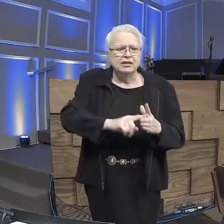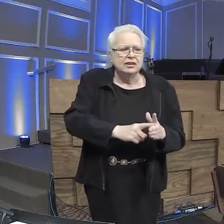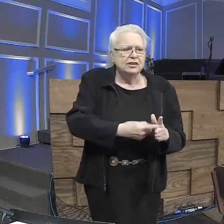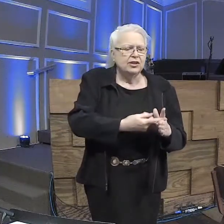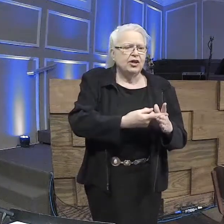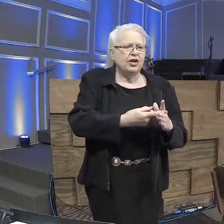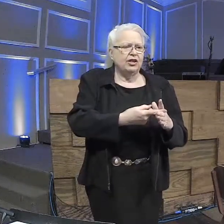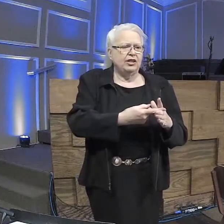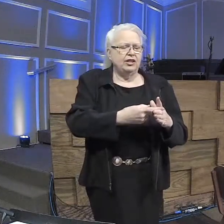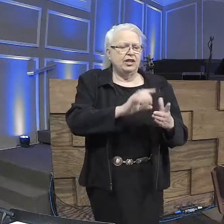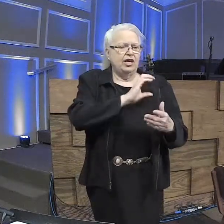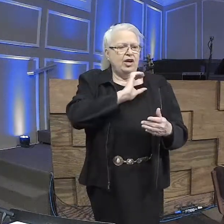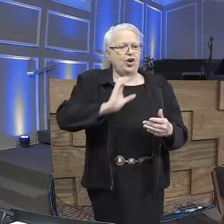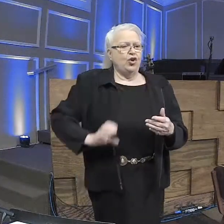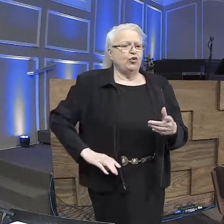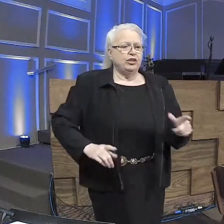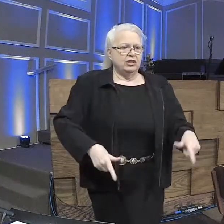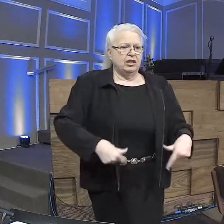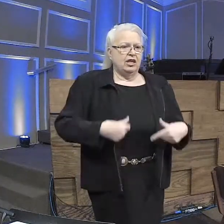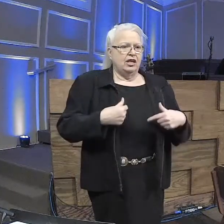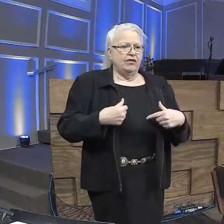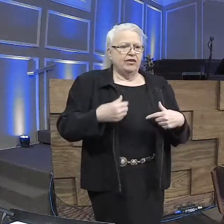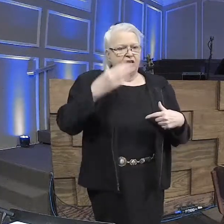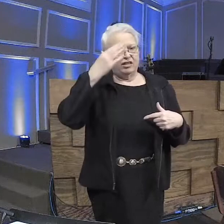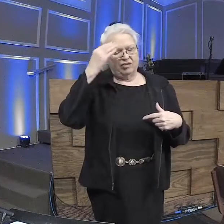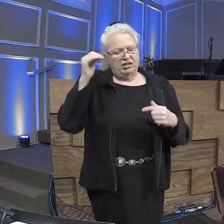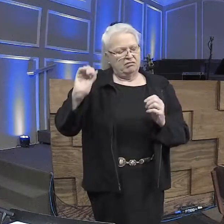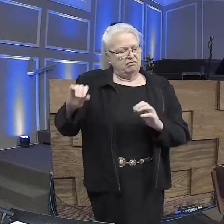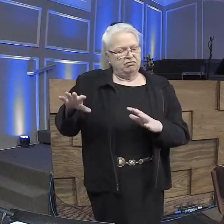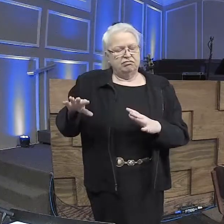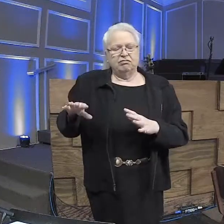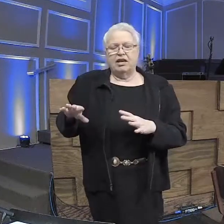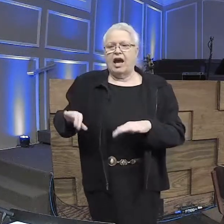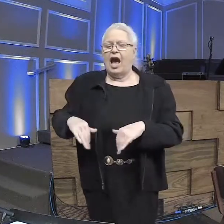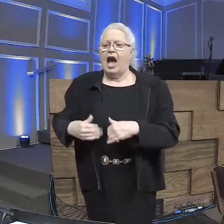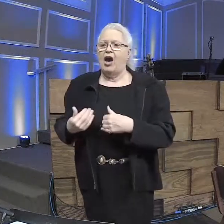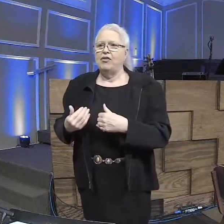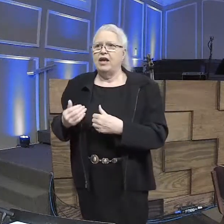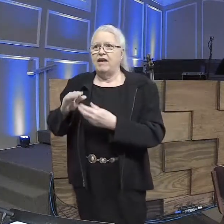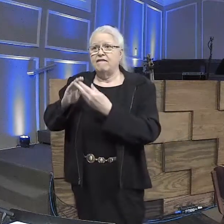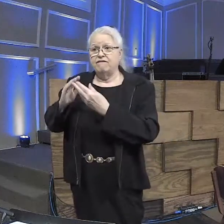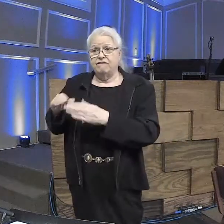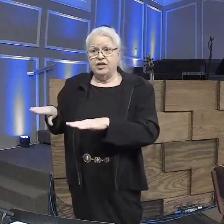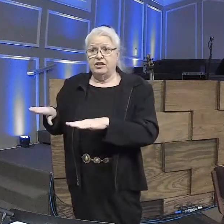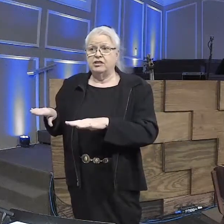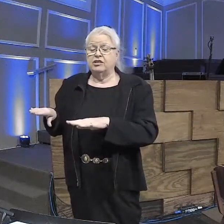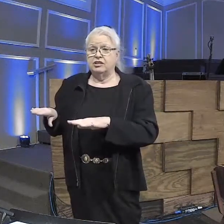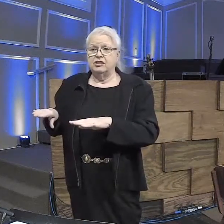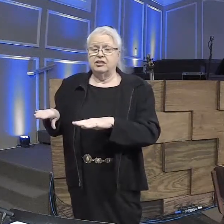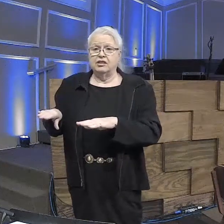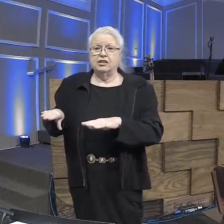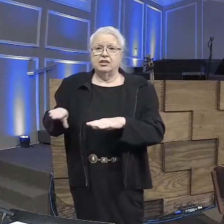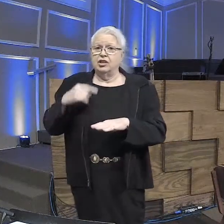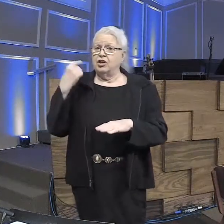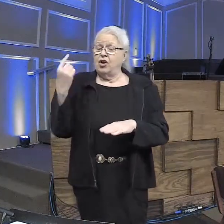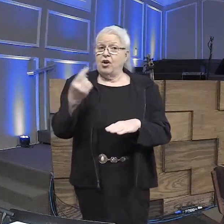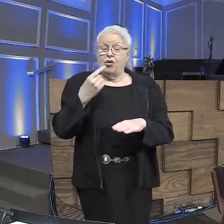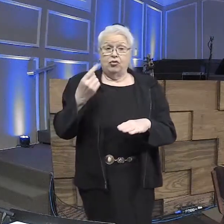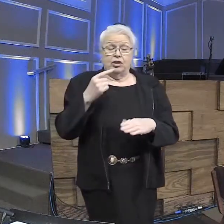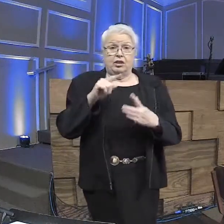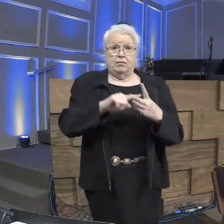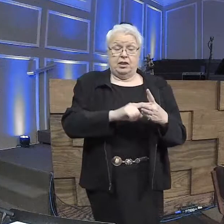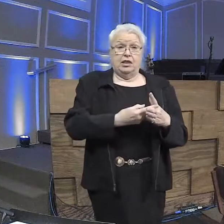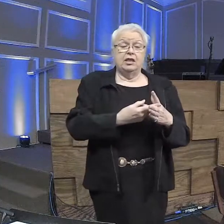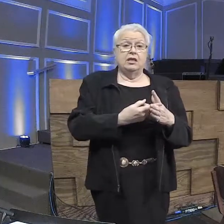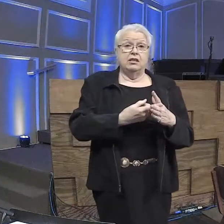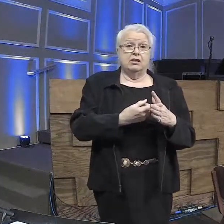on how a person finishes in the Christian life. Oh, we've got to put emphasis on how a person begins. You can only begin the Christian life in